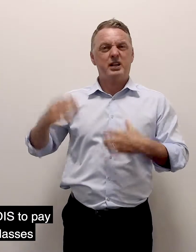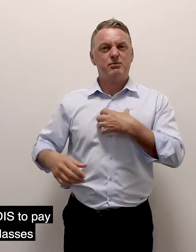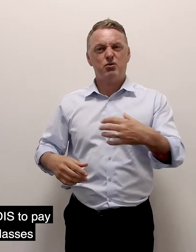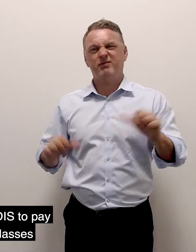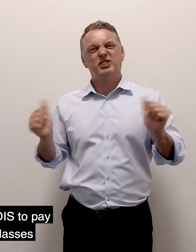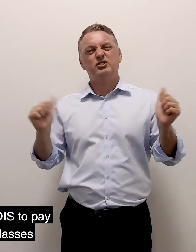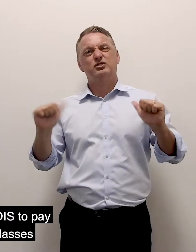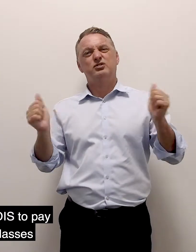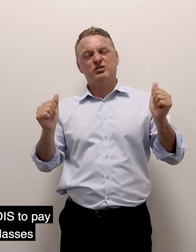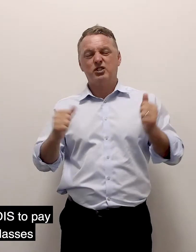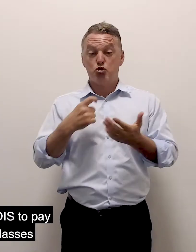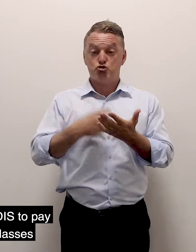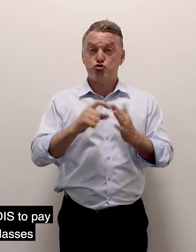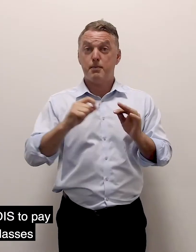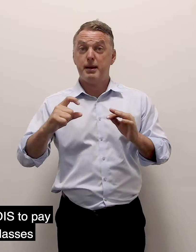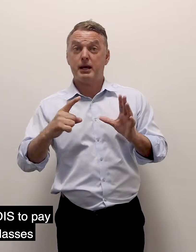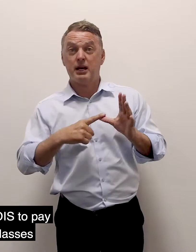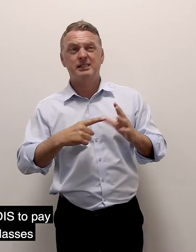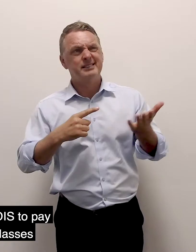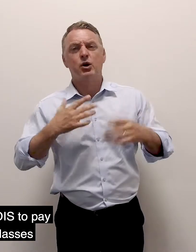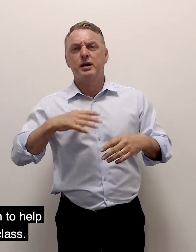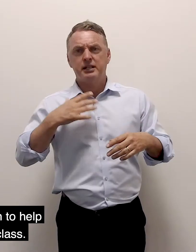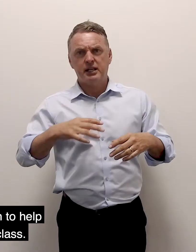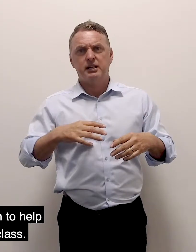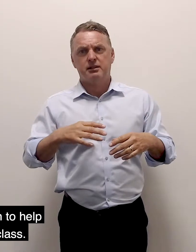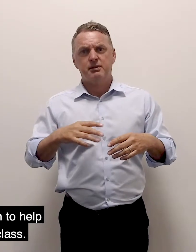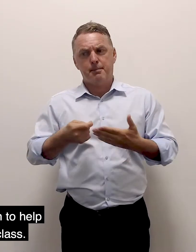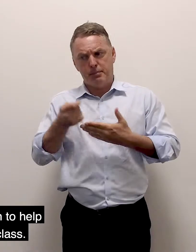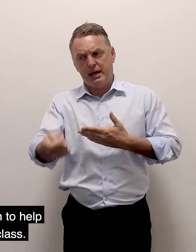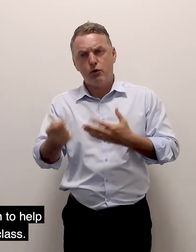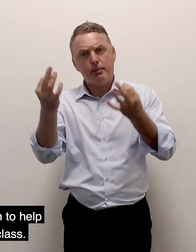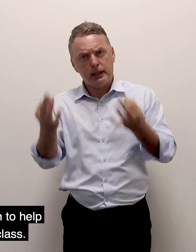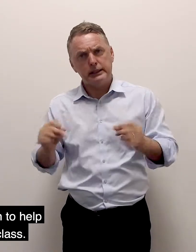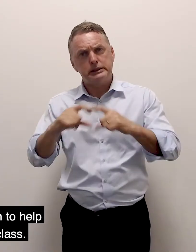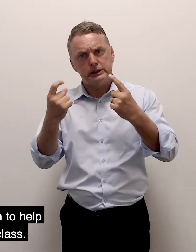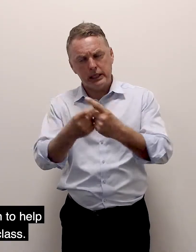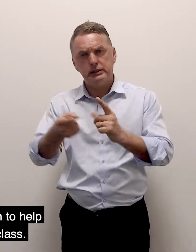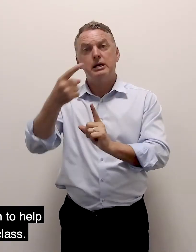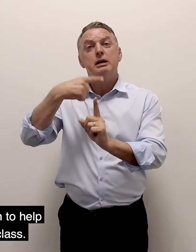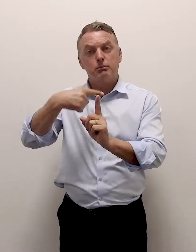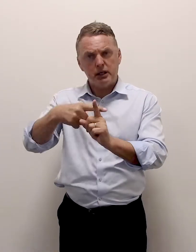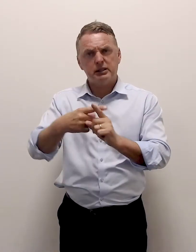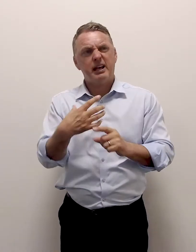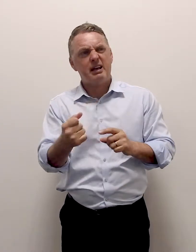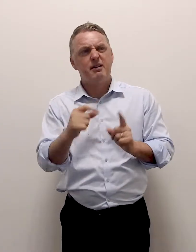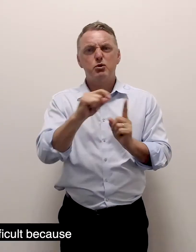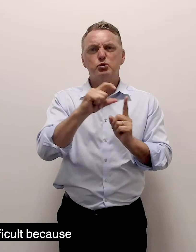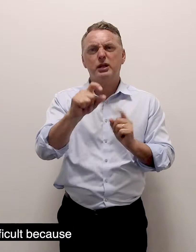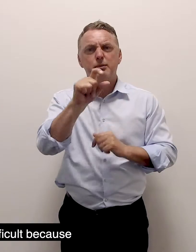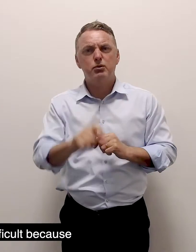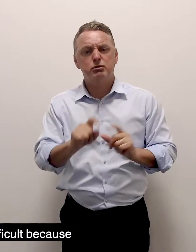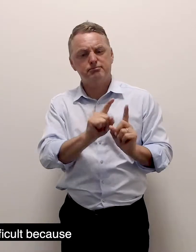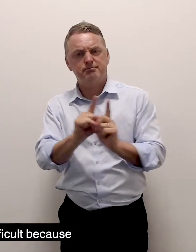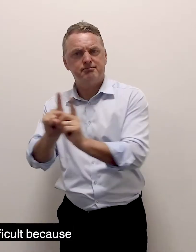Rebecca wants the NDIS to pay for weekly Pilates classes and a support person to help her to attend the class.